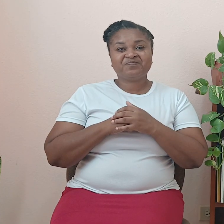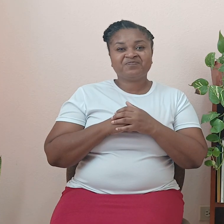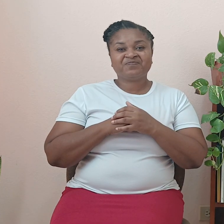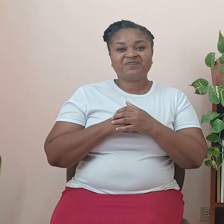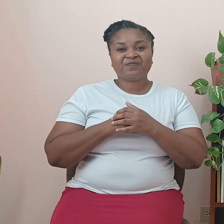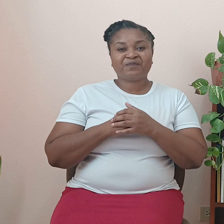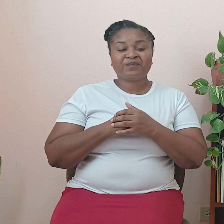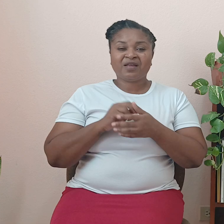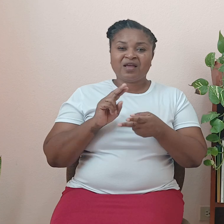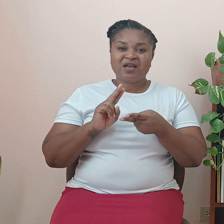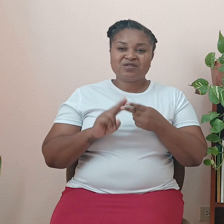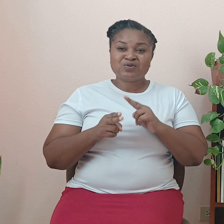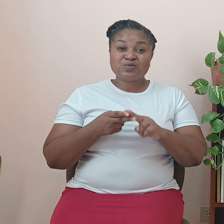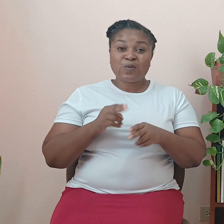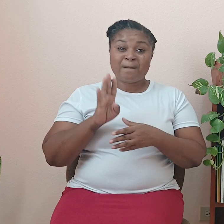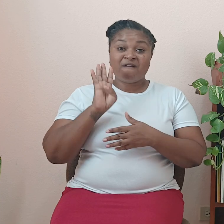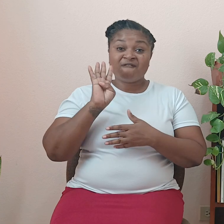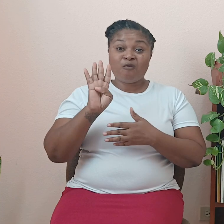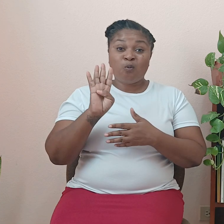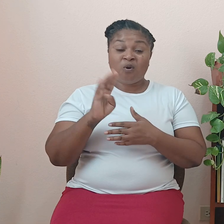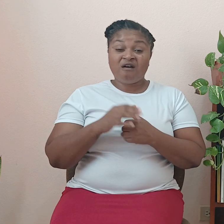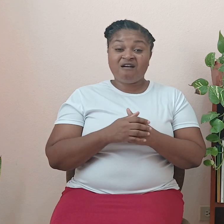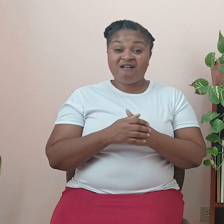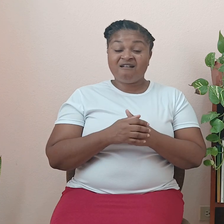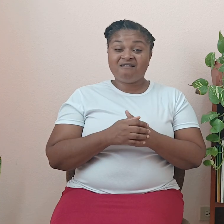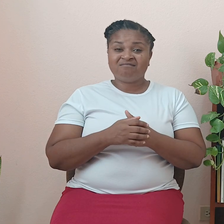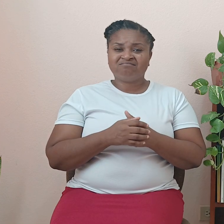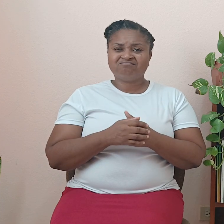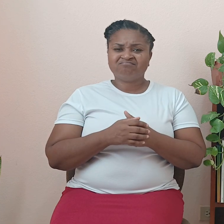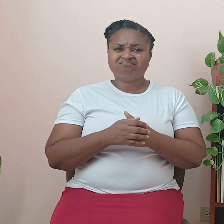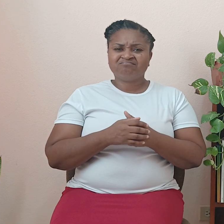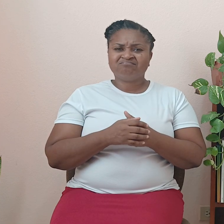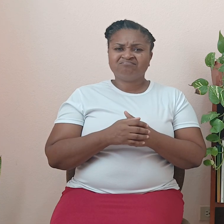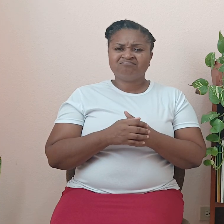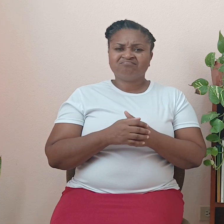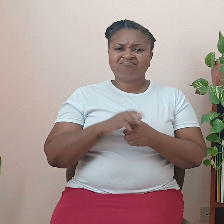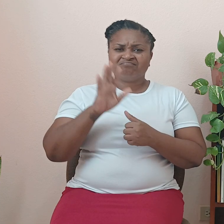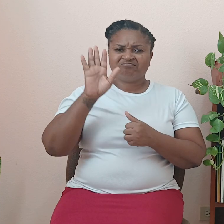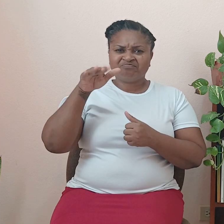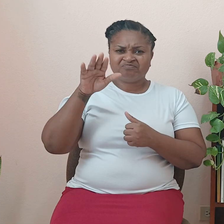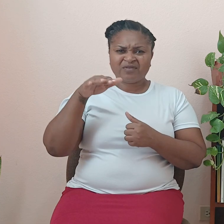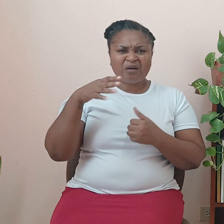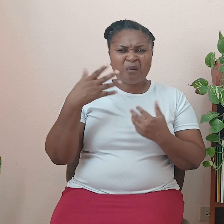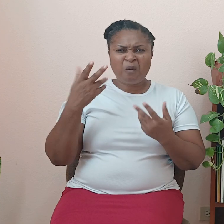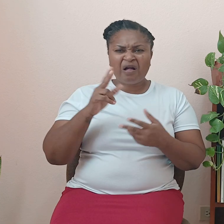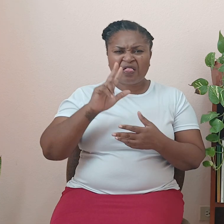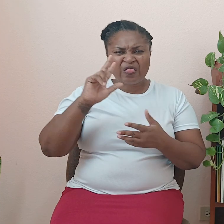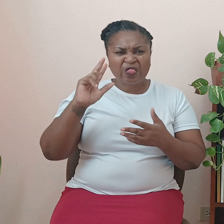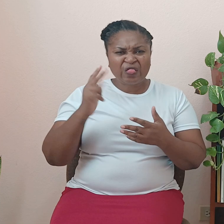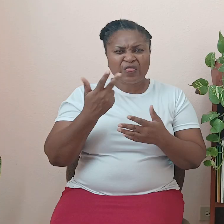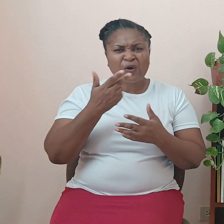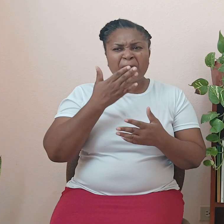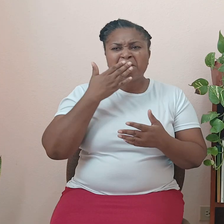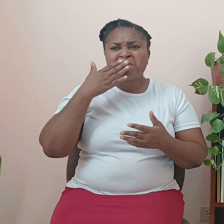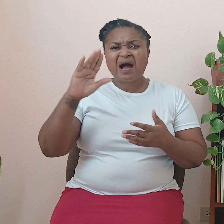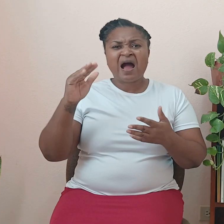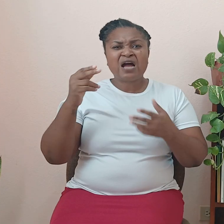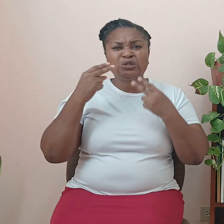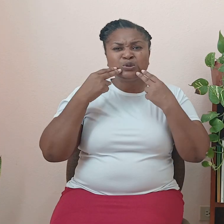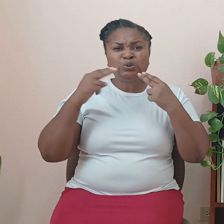Question 4. What was the third piece of bad news that Job got on that dreadful